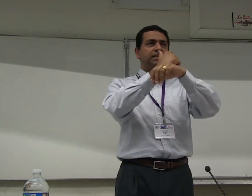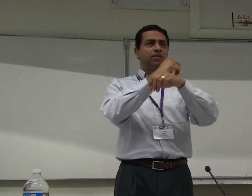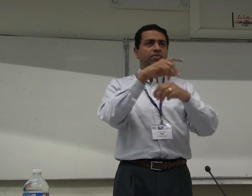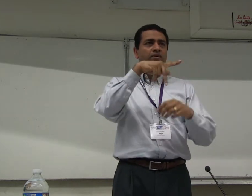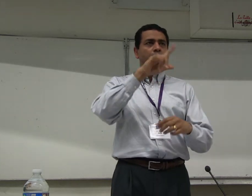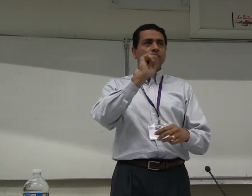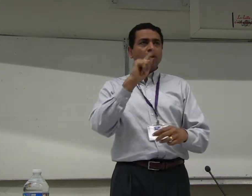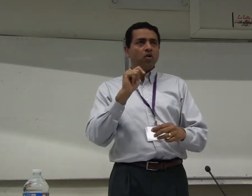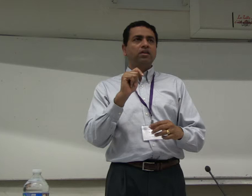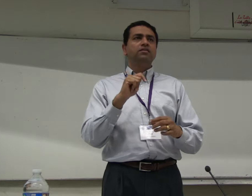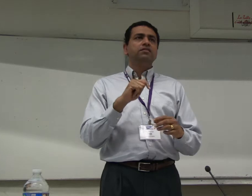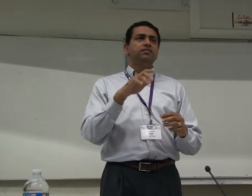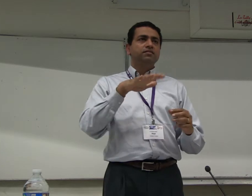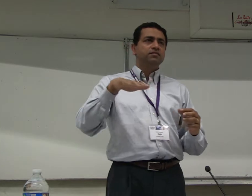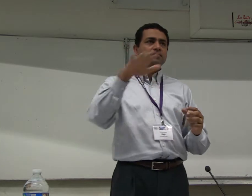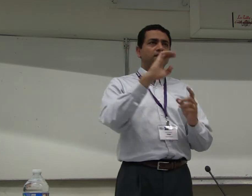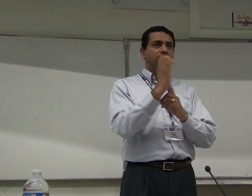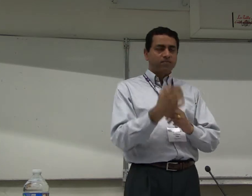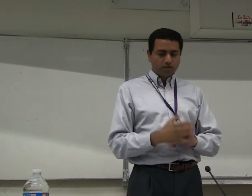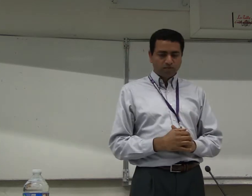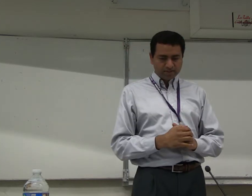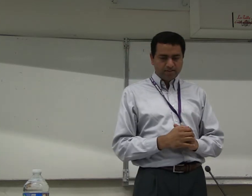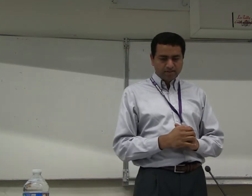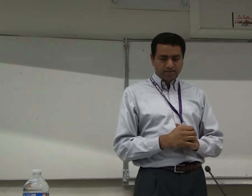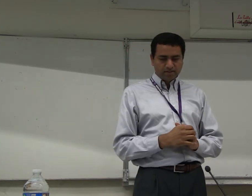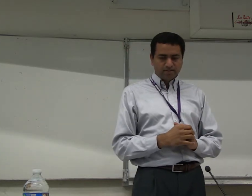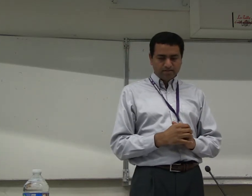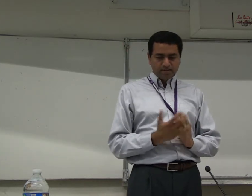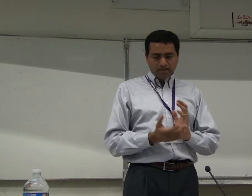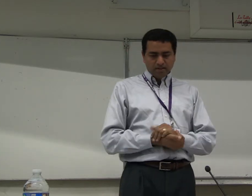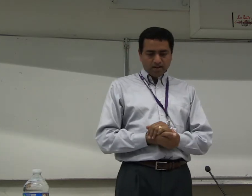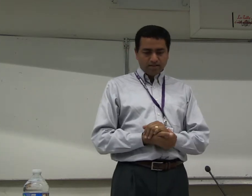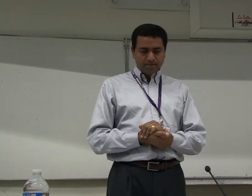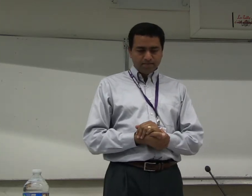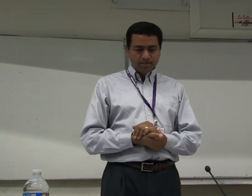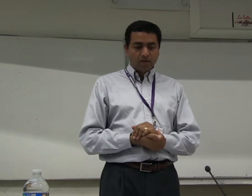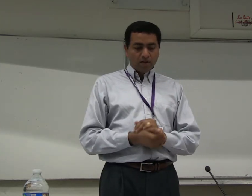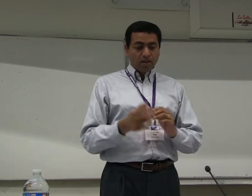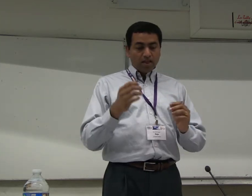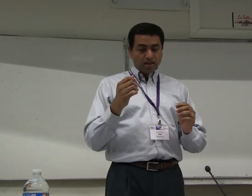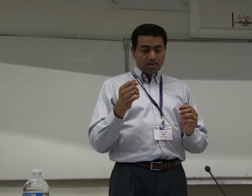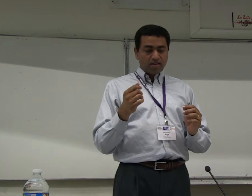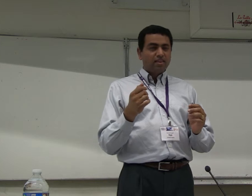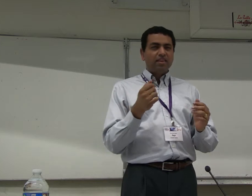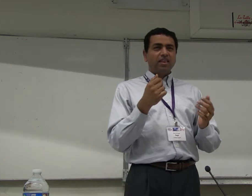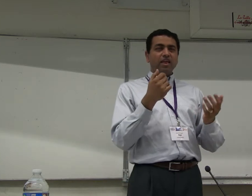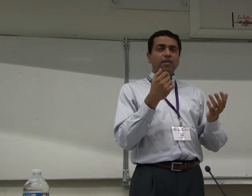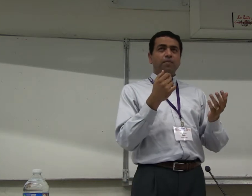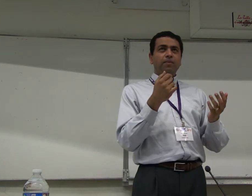picked it up, for example. It helped them to establish the environment within the film